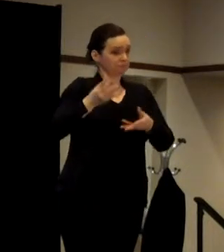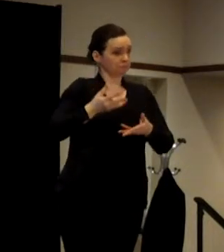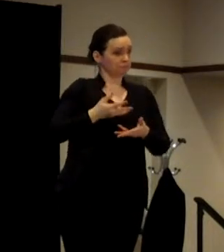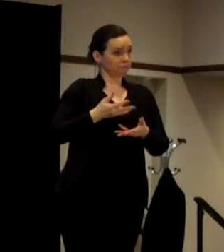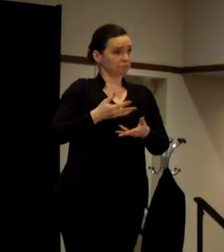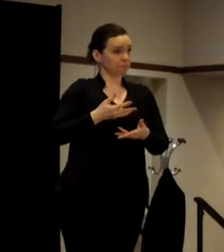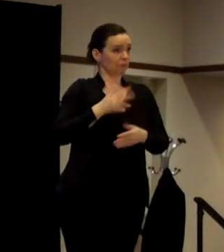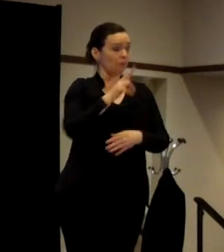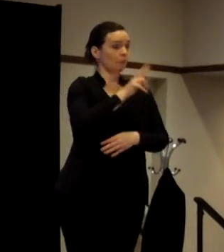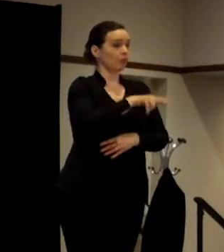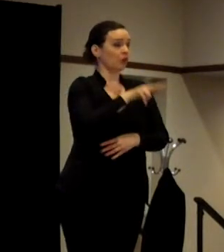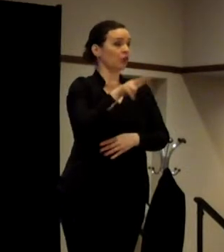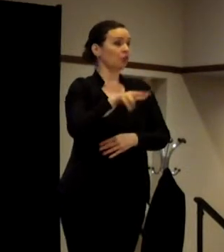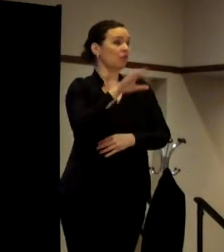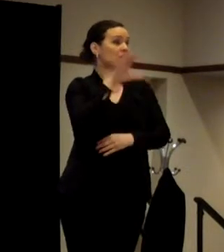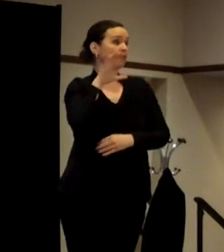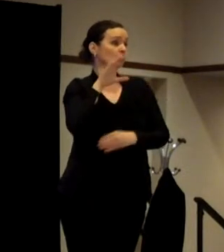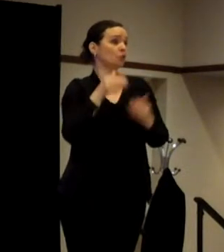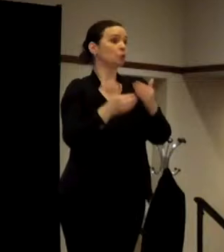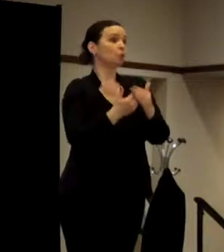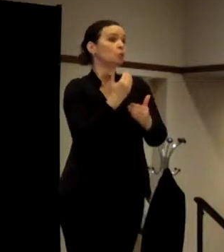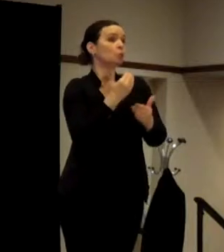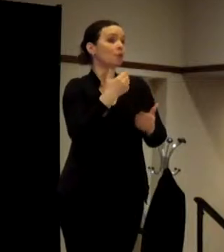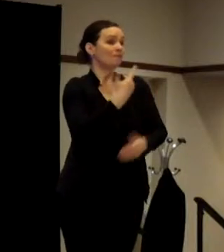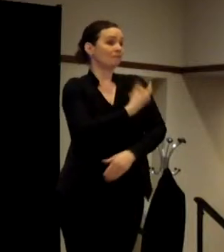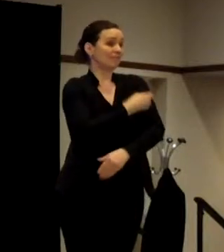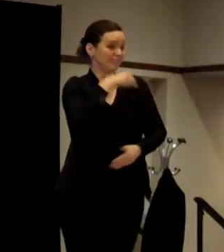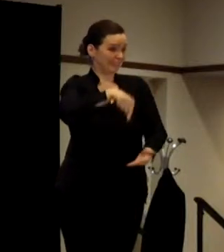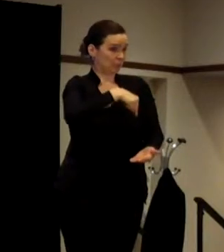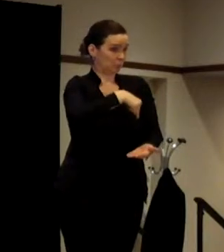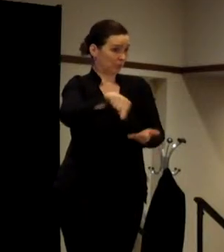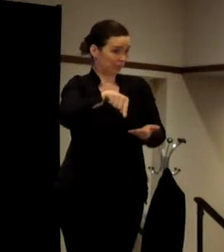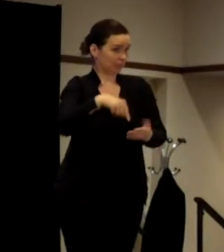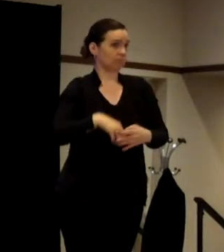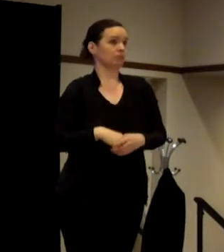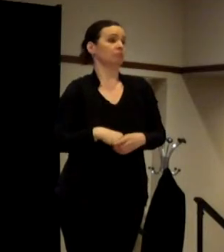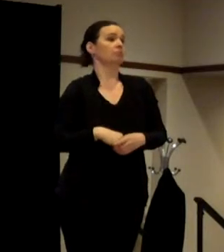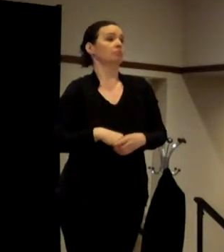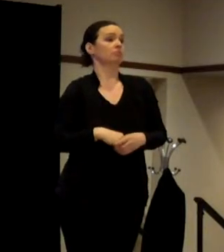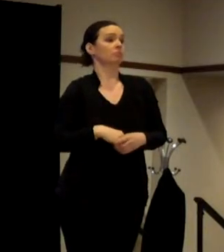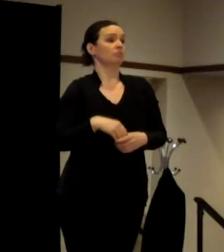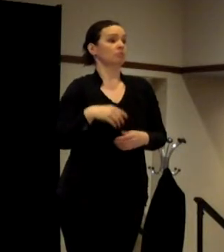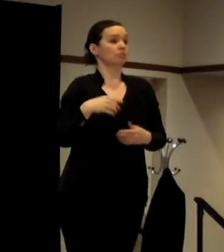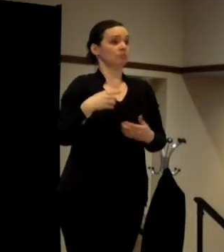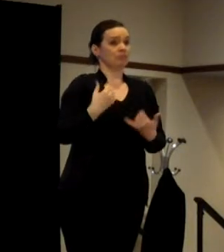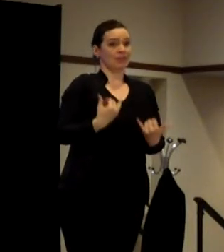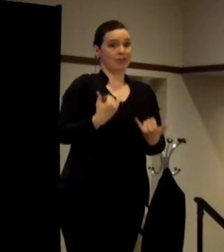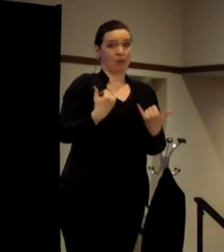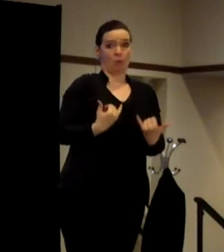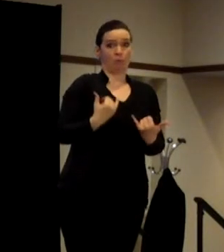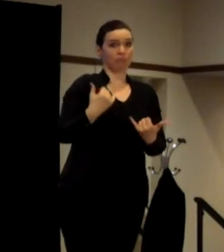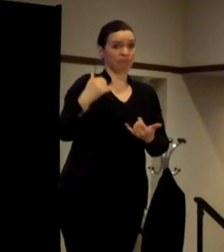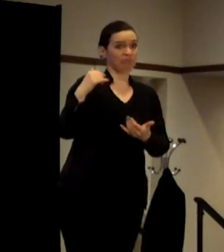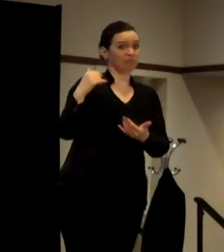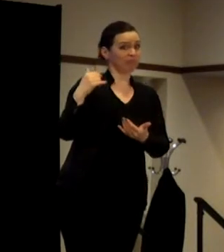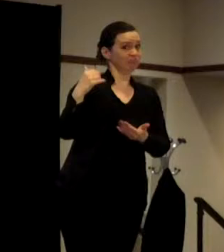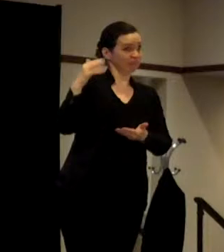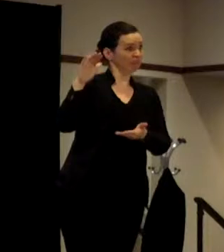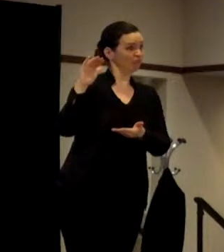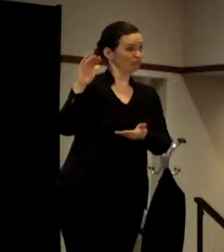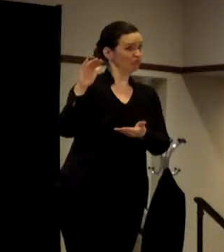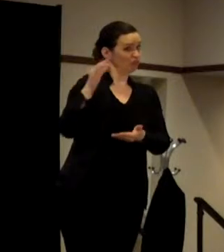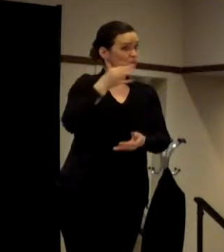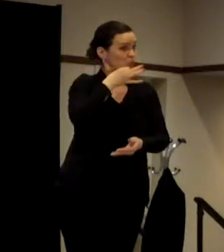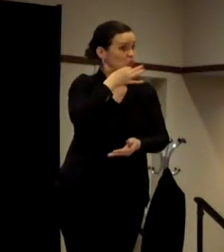3,300 new vaccines for this week. There's a call as we speak right now where we can ask for more. We're going to ask for